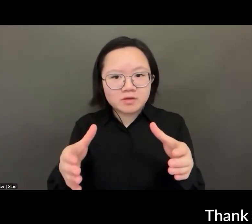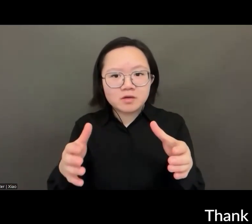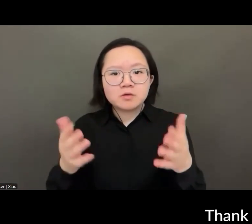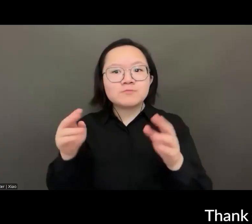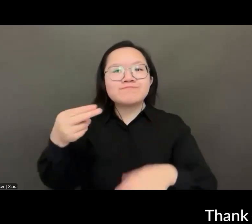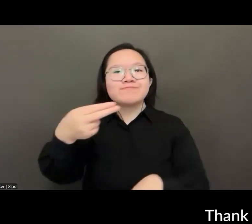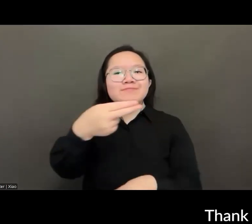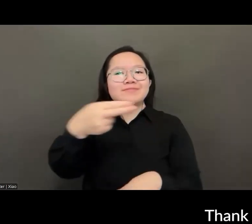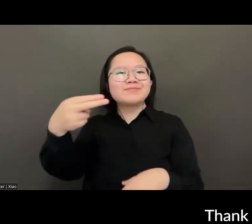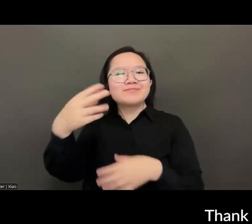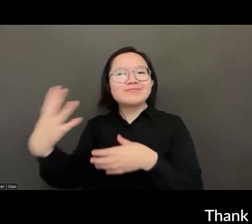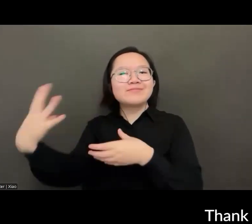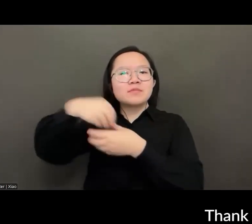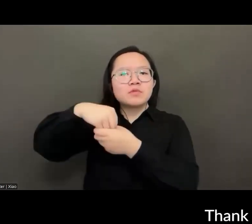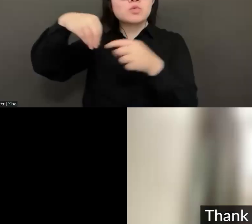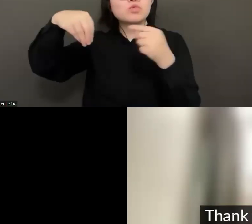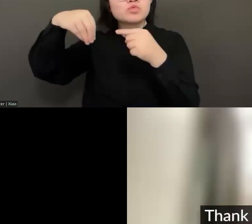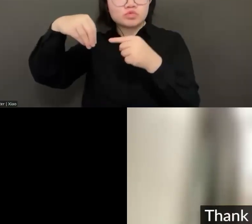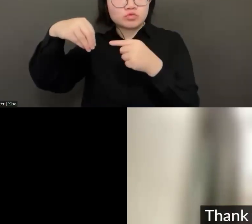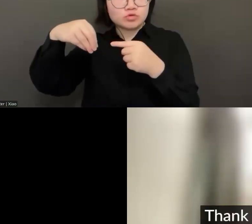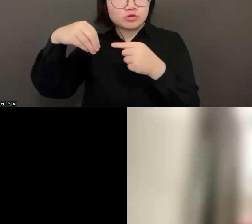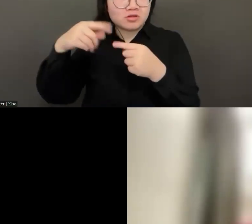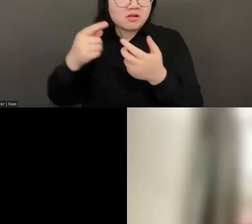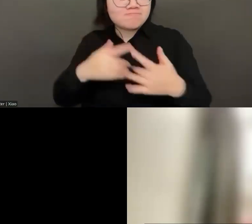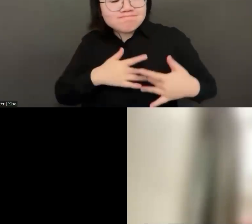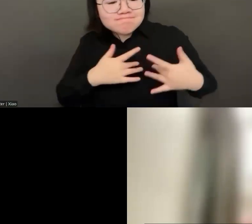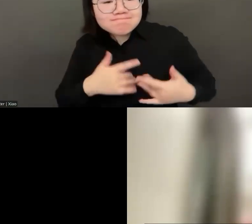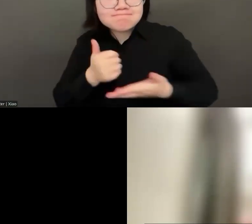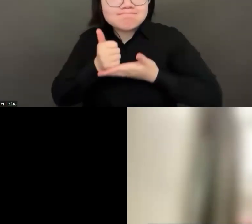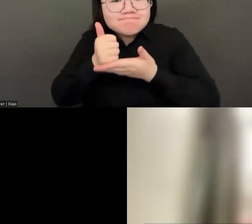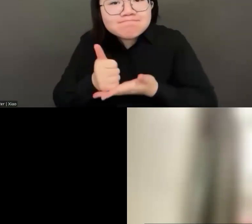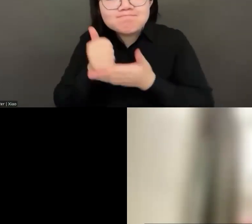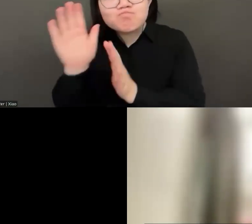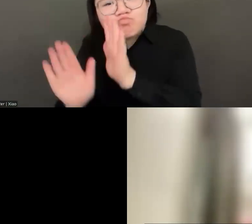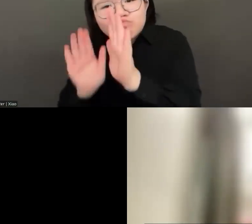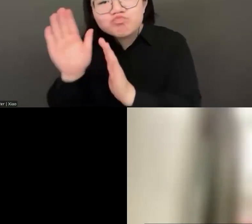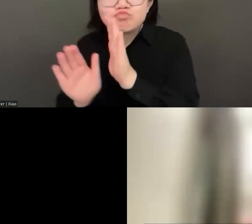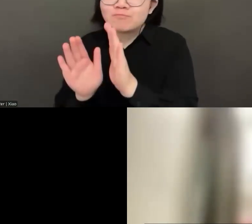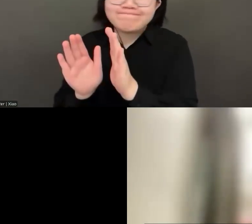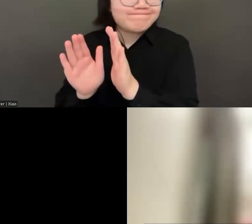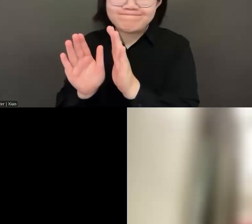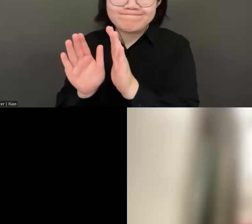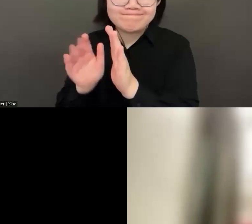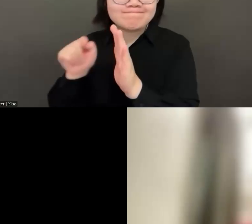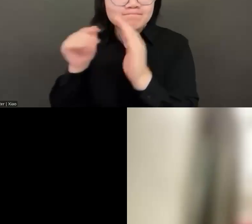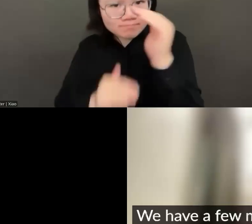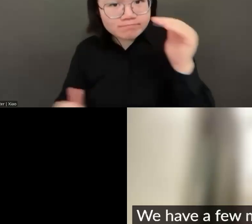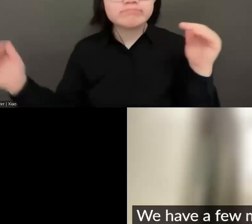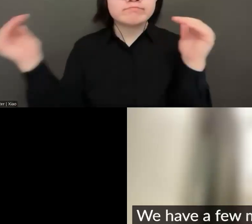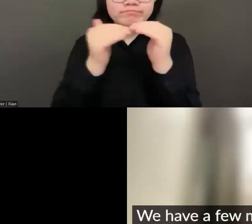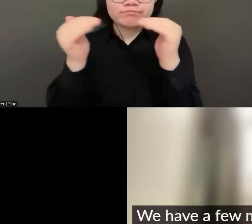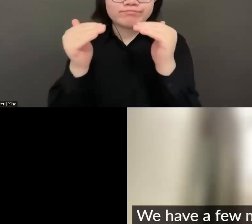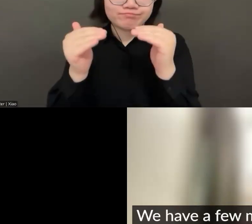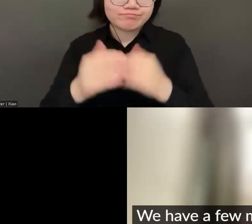justice. Thank you. Thank you, Shrutilata. Thank you for that reflection.